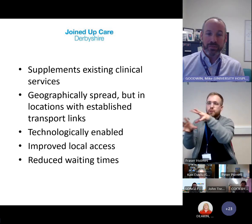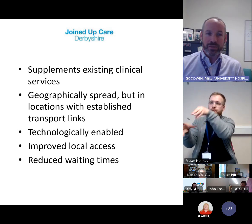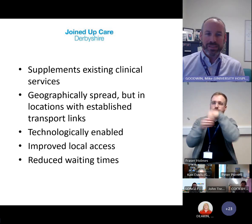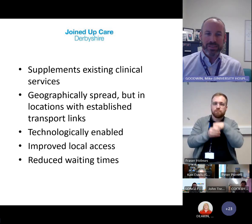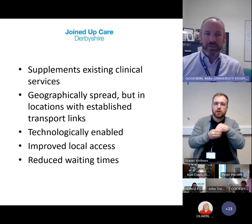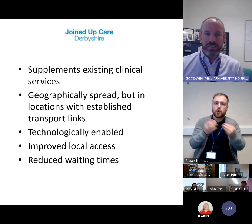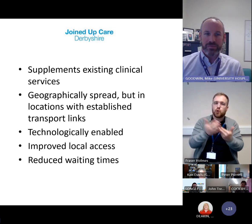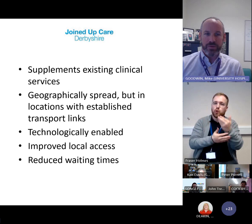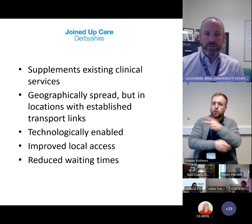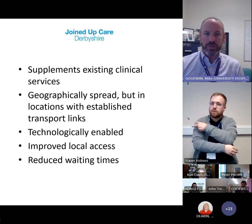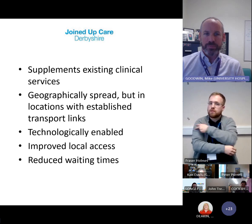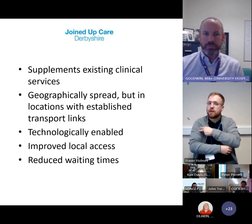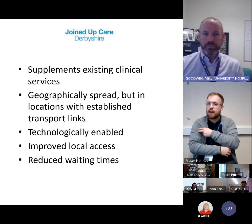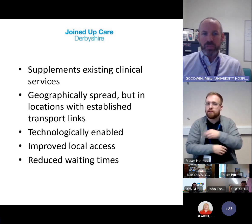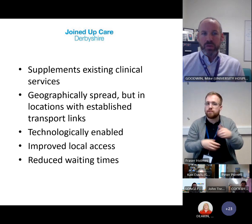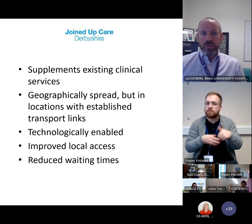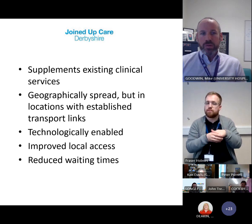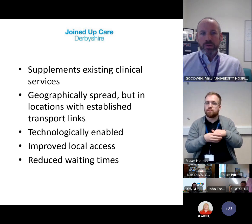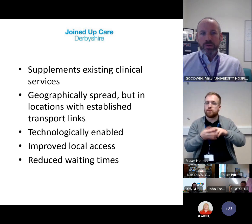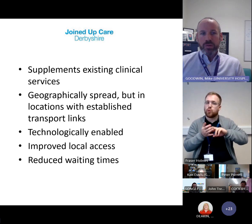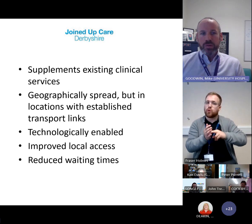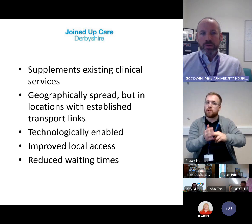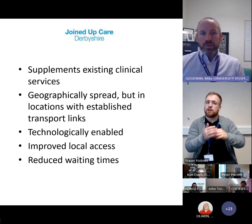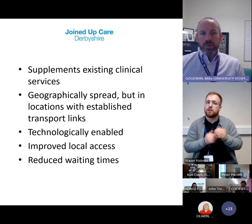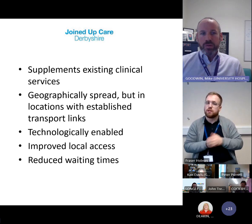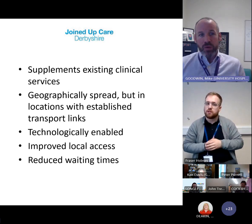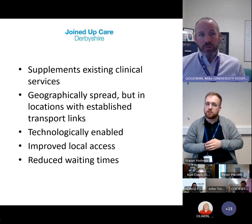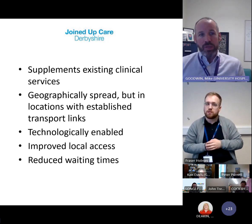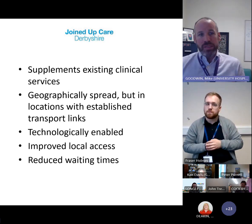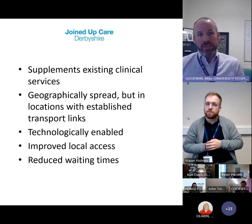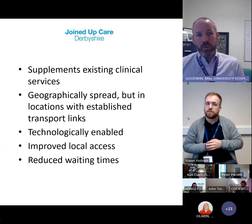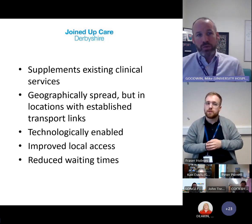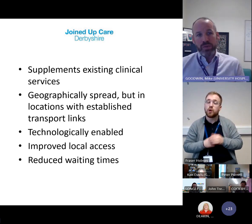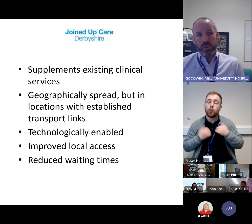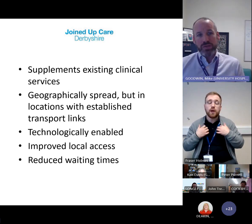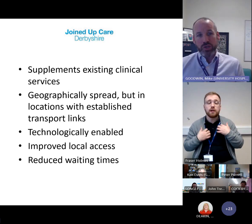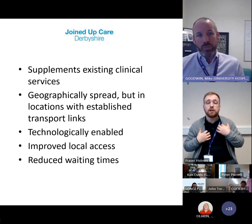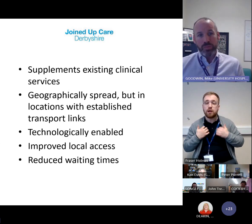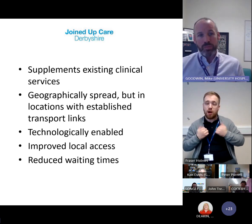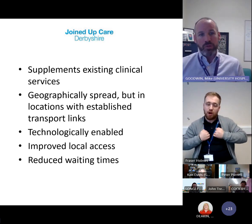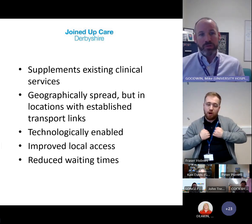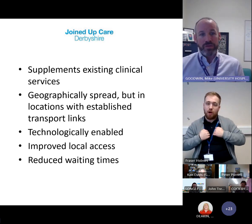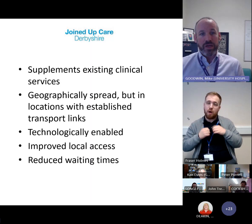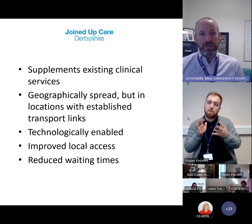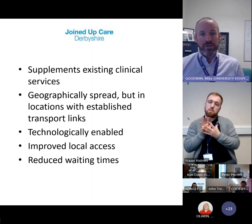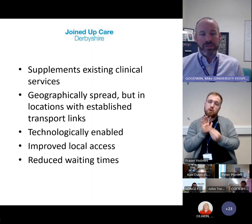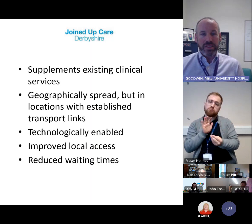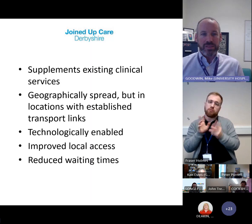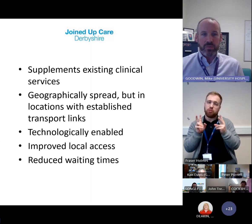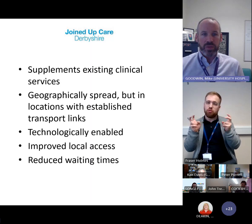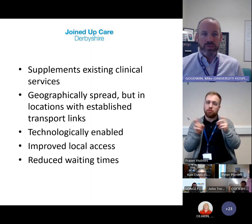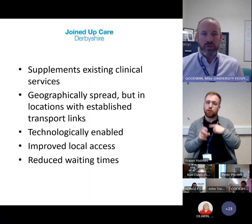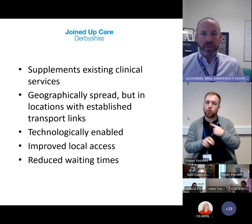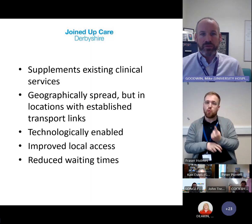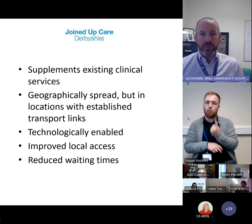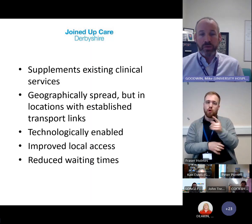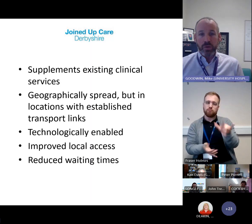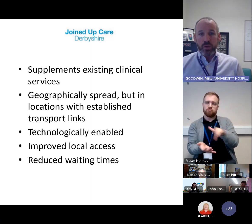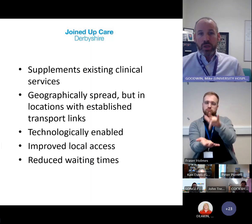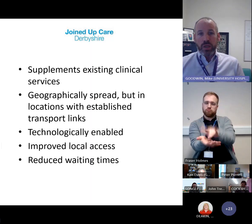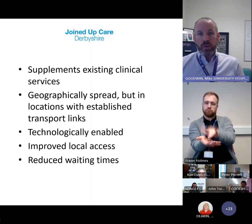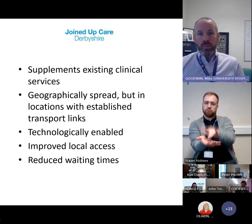into the organisations in the future. We're very keen that our model supports a one-stop model for diagnostics. So we're